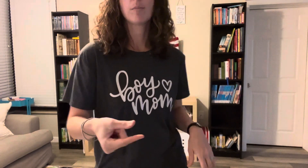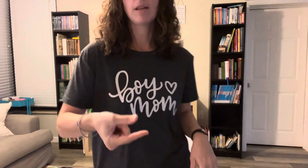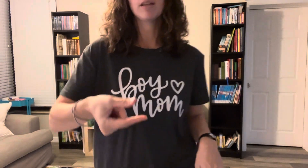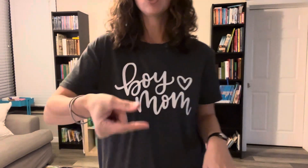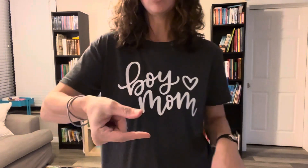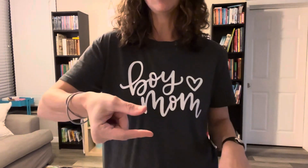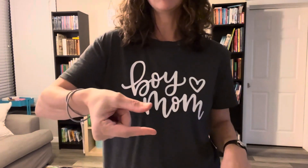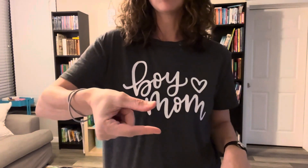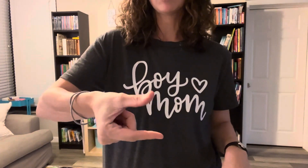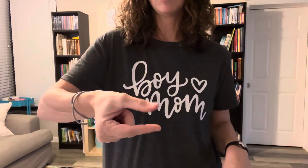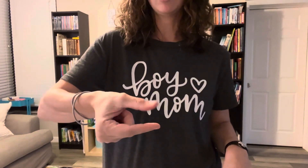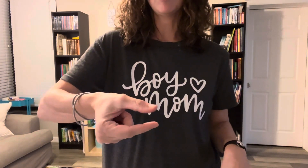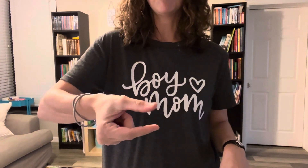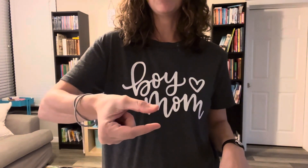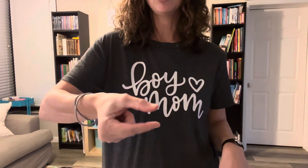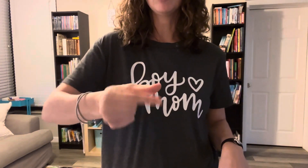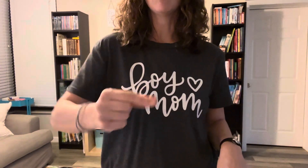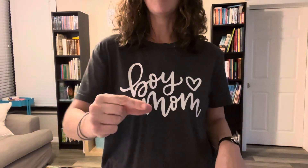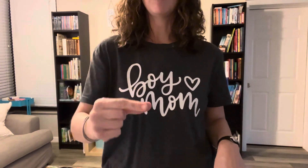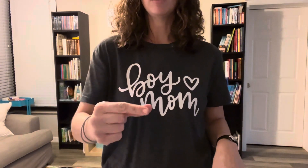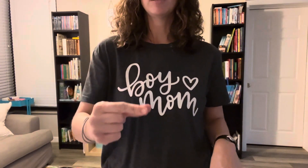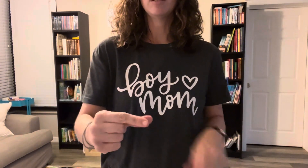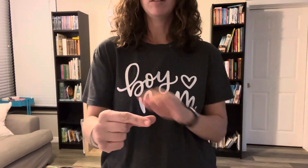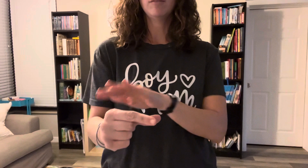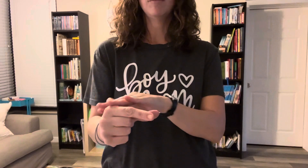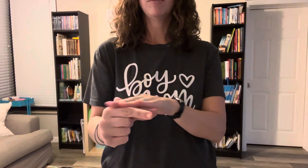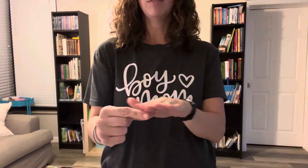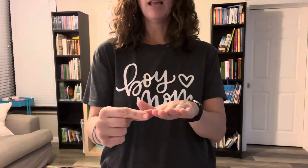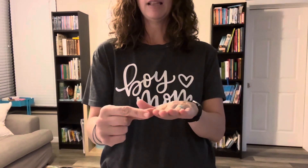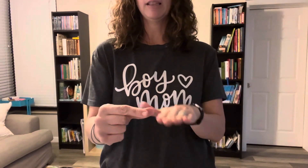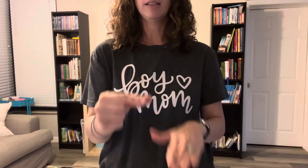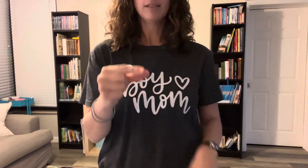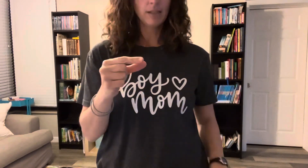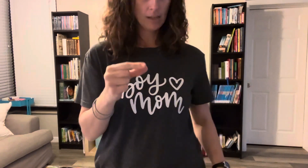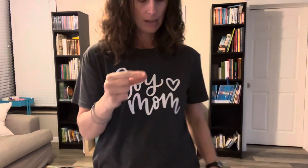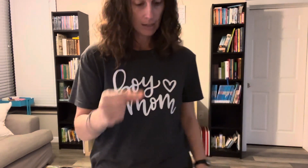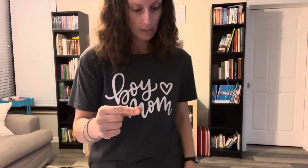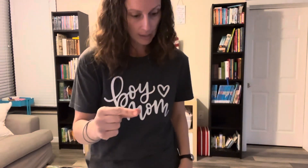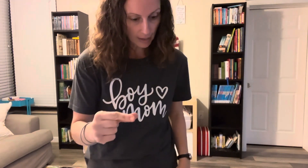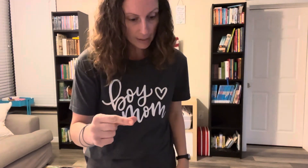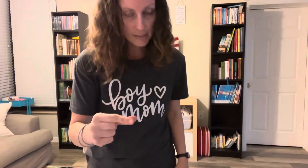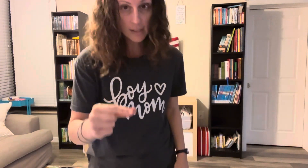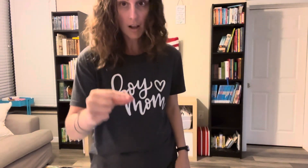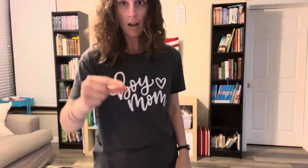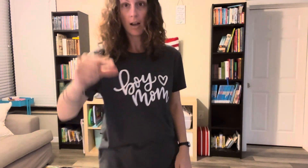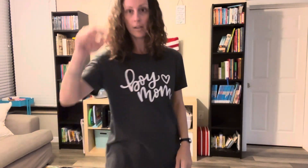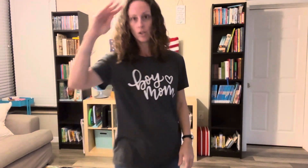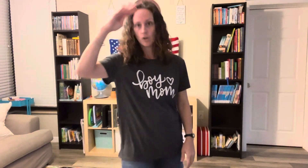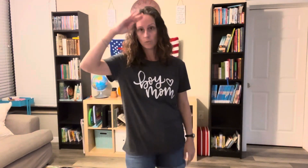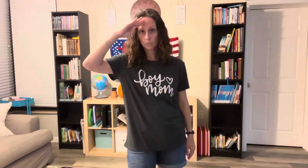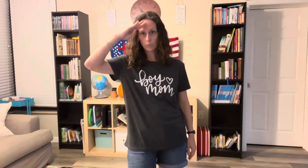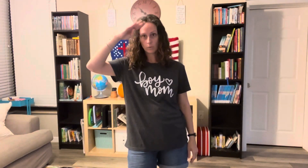making a G, which is kind of like you're pinching a grape that's flat like this. Genghis Khan rules